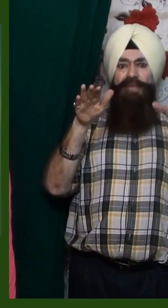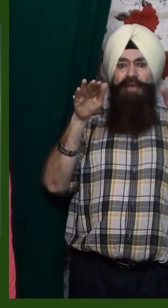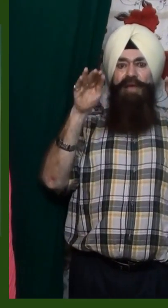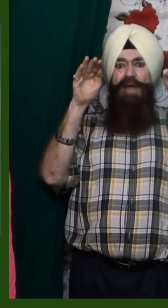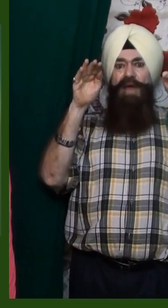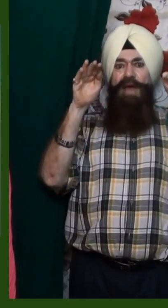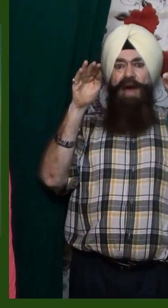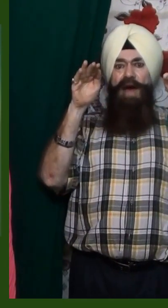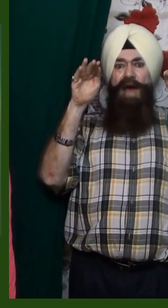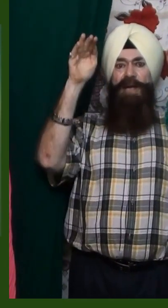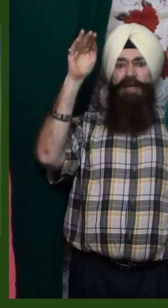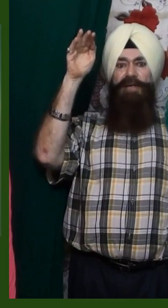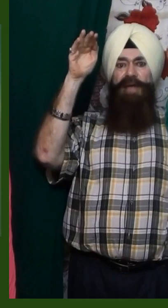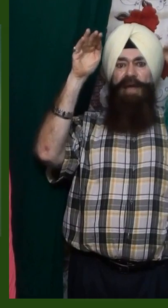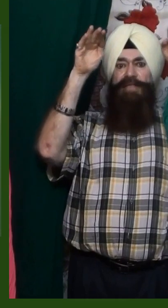plane